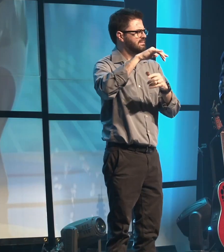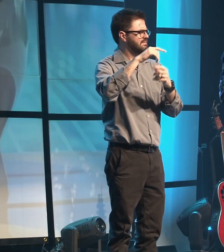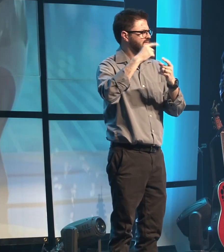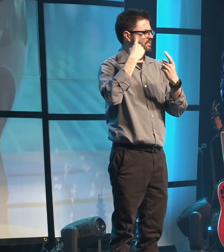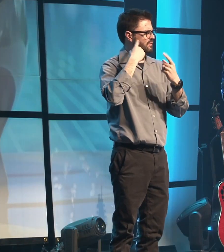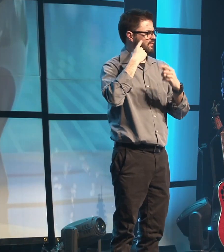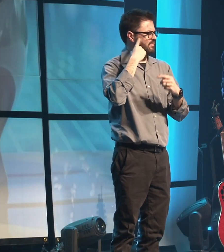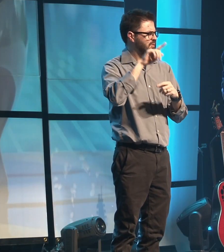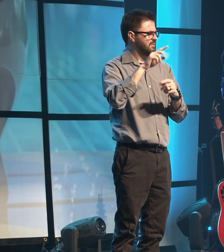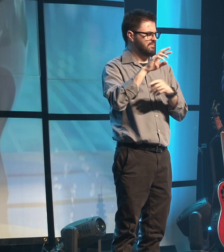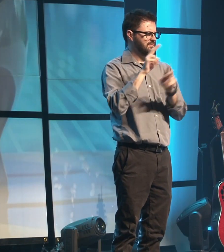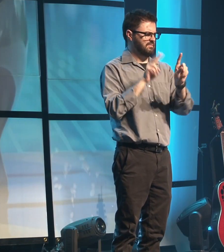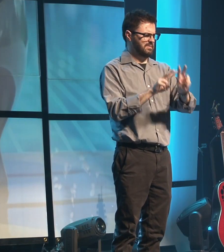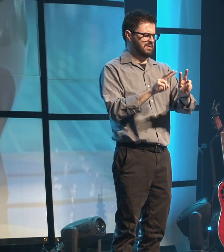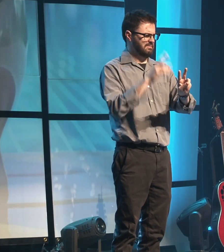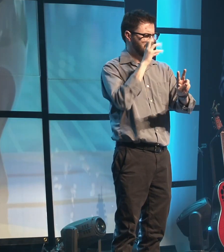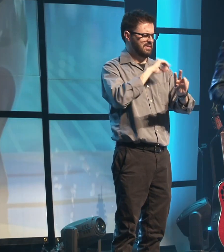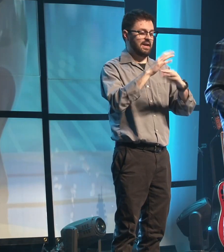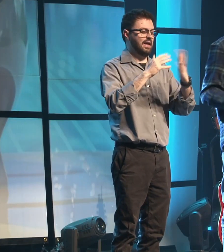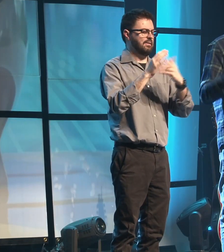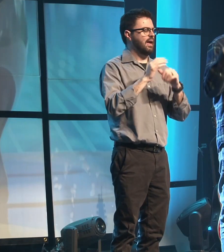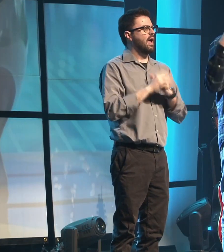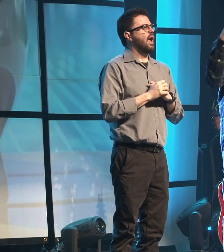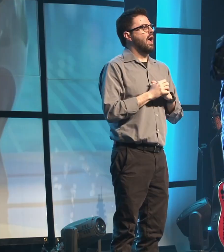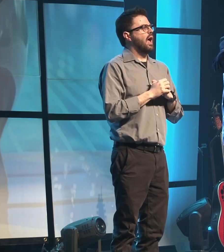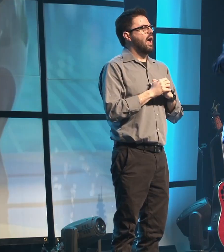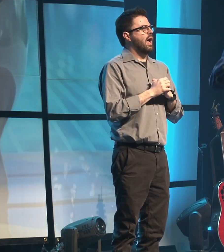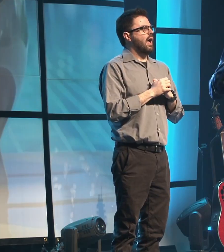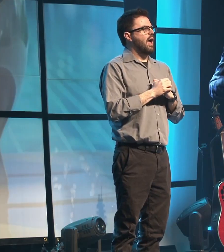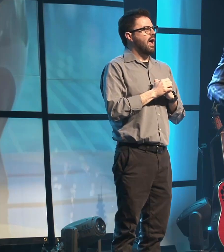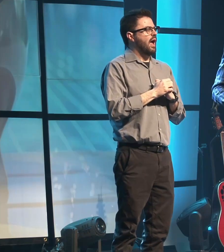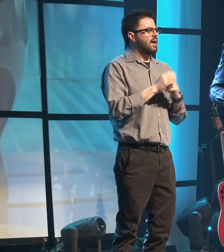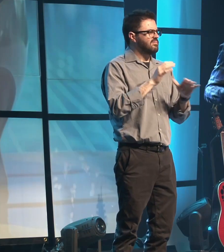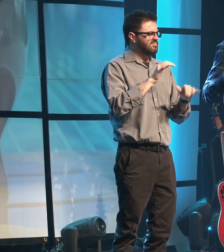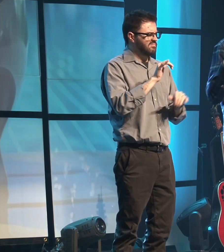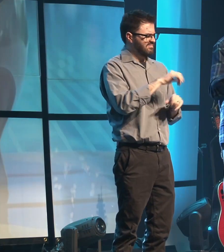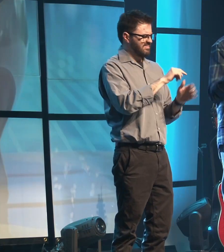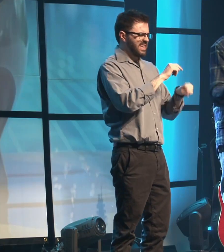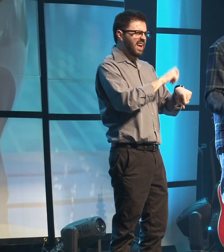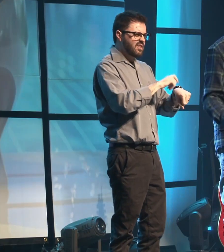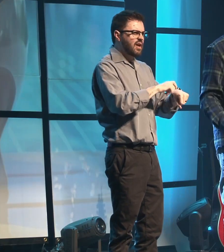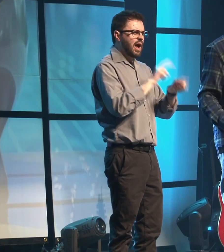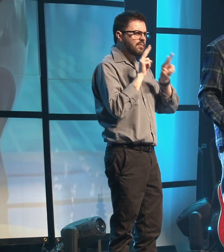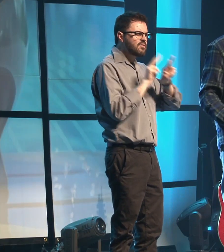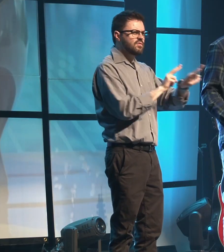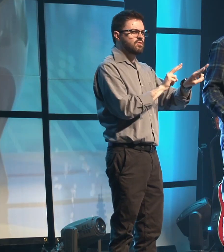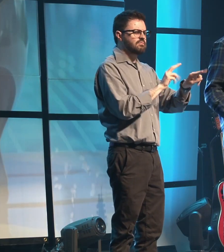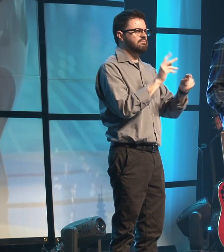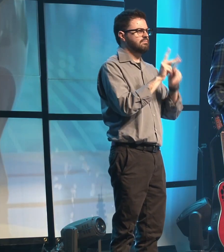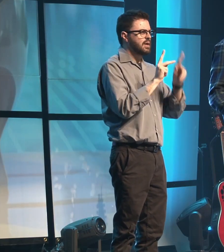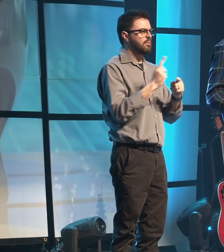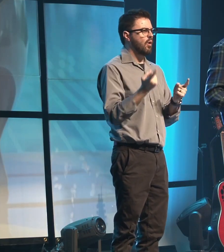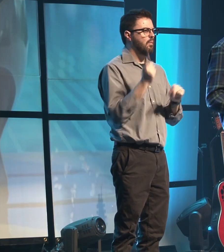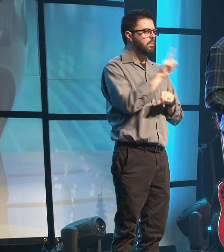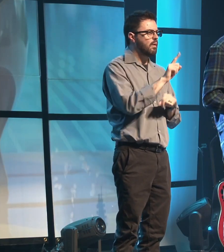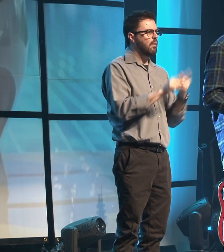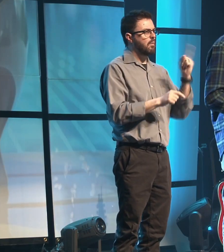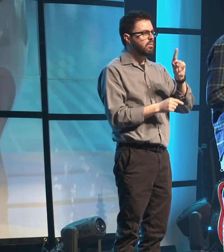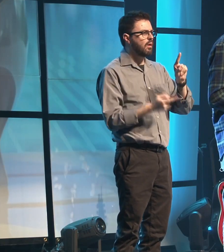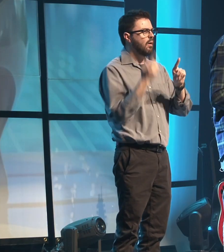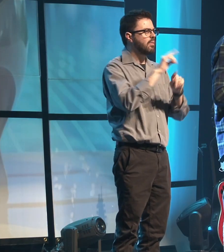strange. And, it's that time of the funeral where people come forward and they start to say things about you,